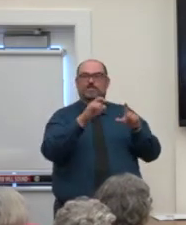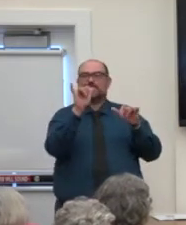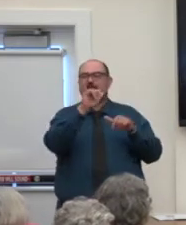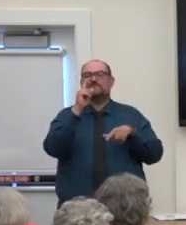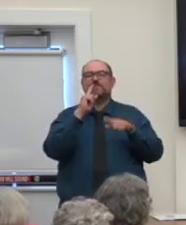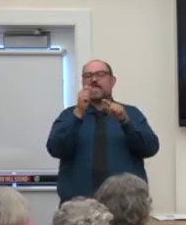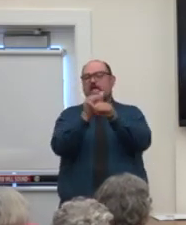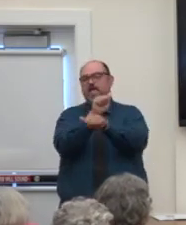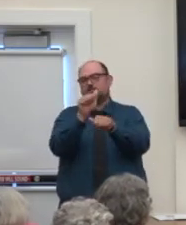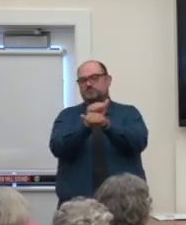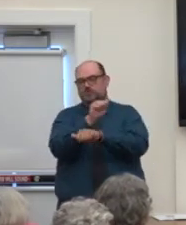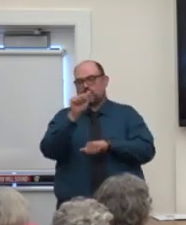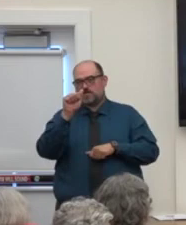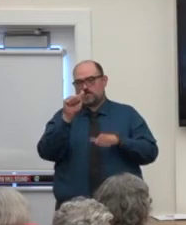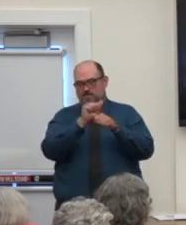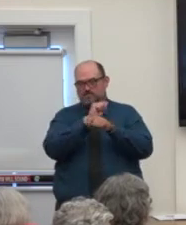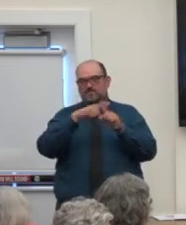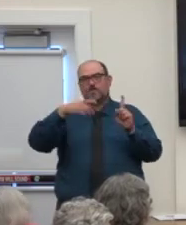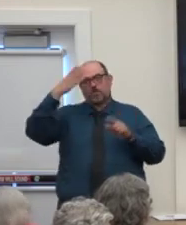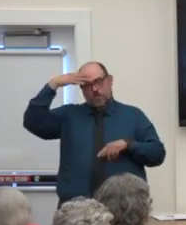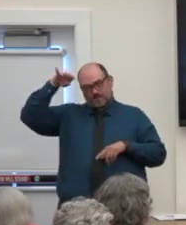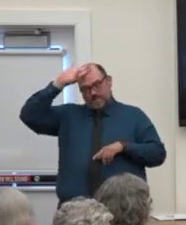Arabic, right? Okay.